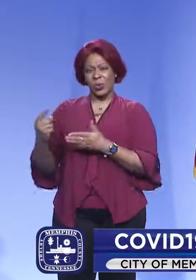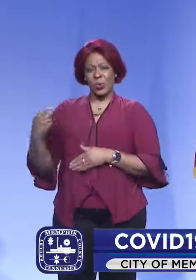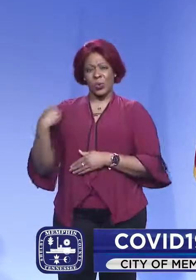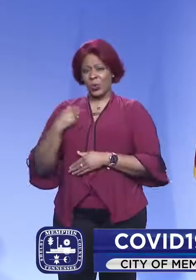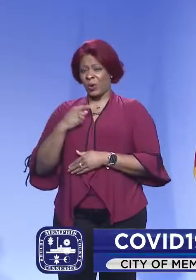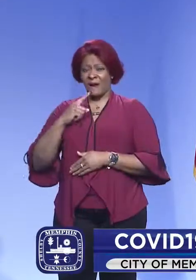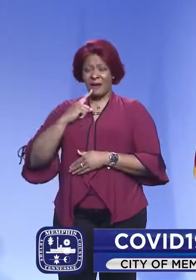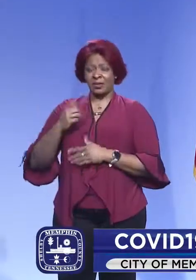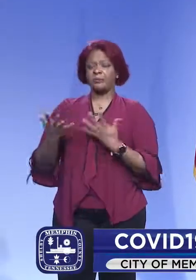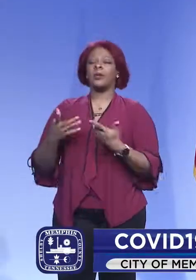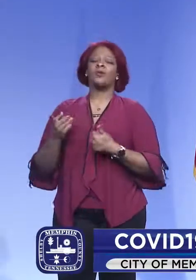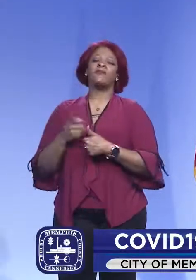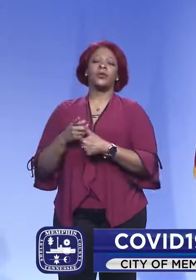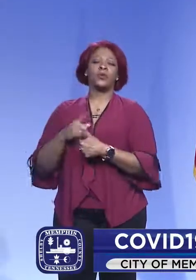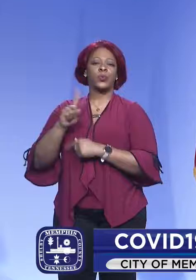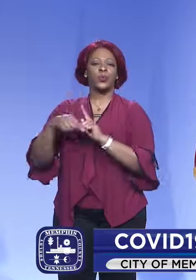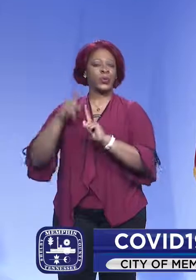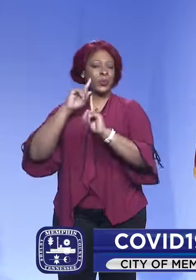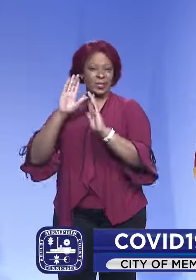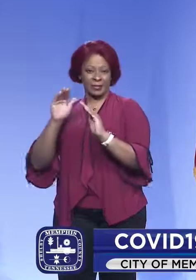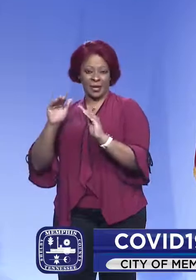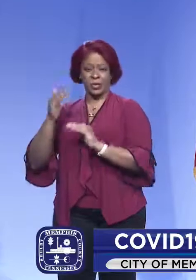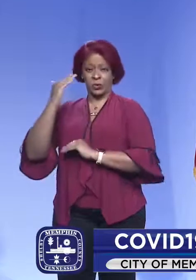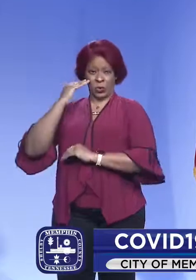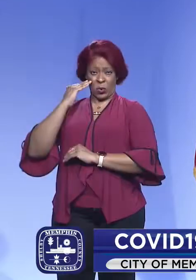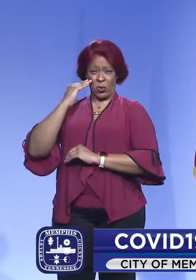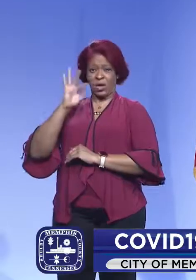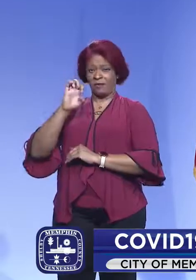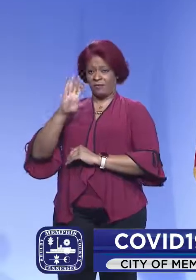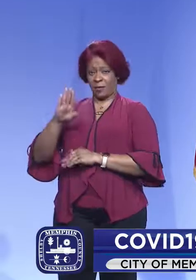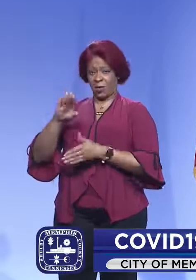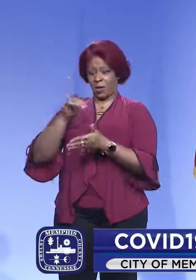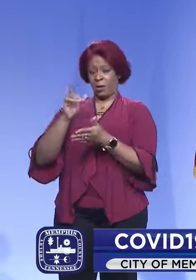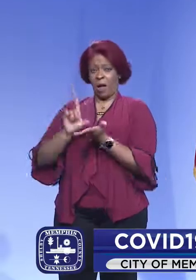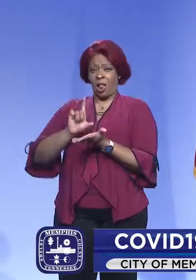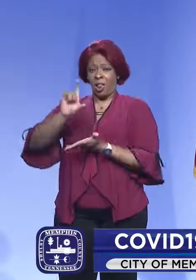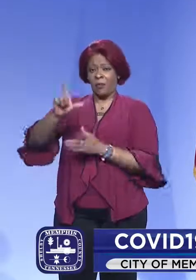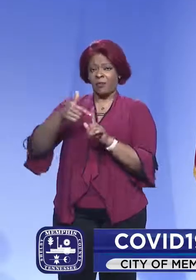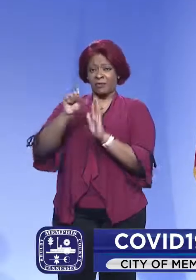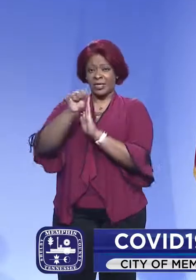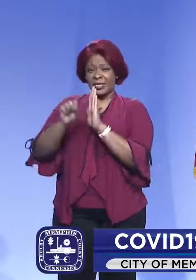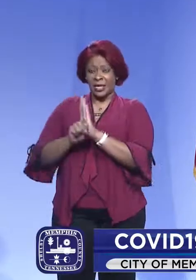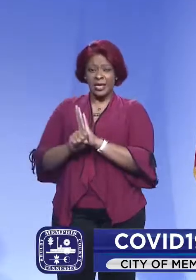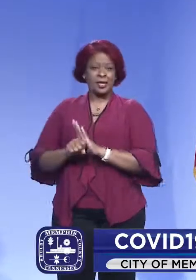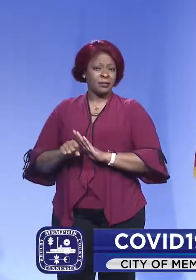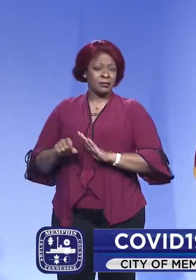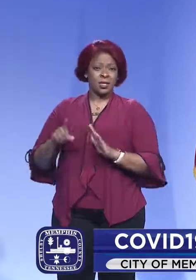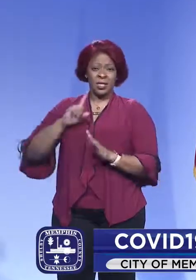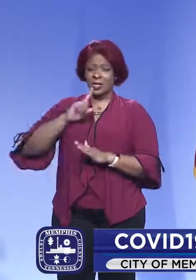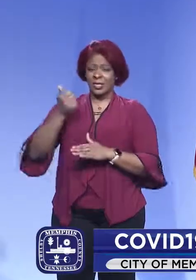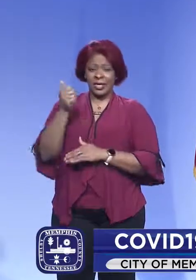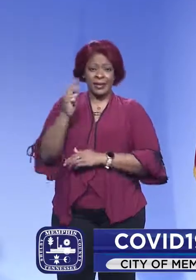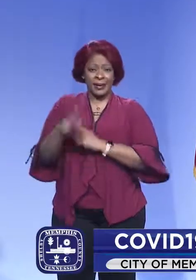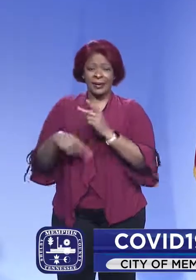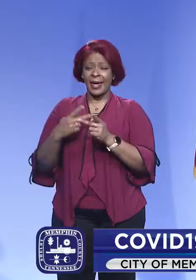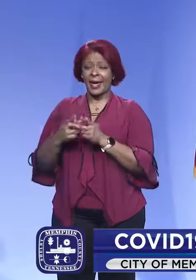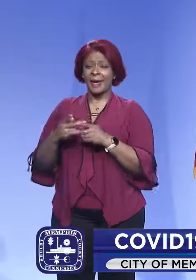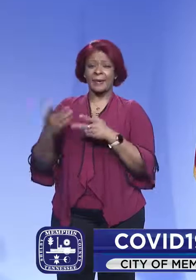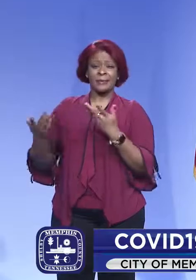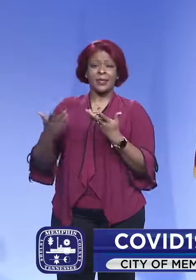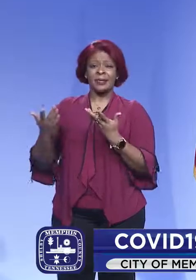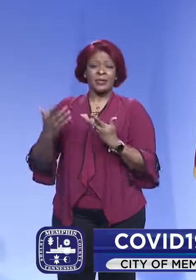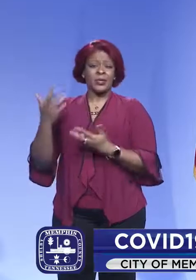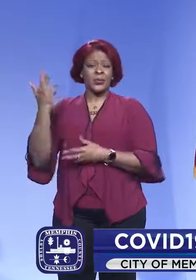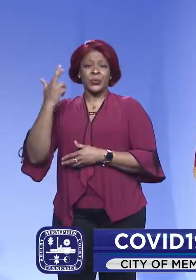Realistically, when do you expect to know the February weekly allotments from the state? And is there any kind of ballpark